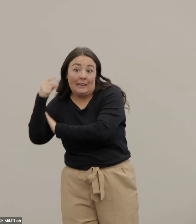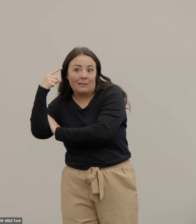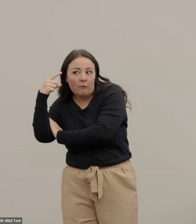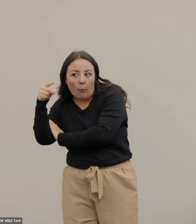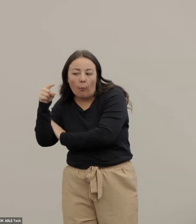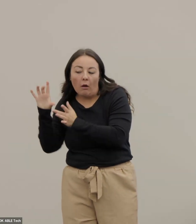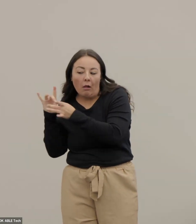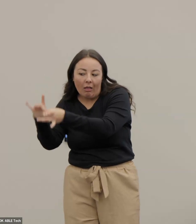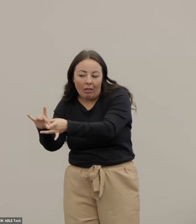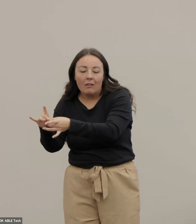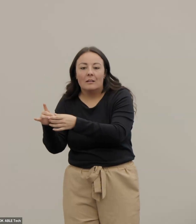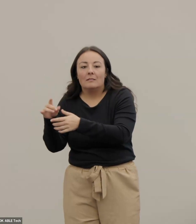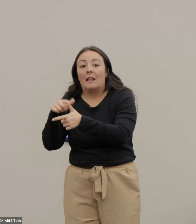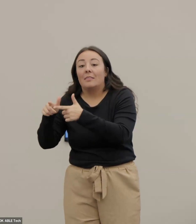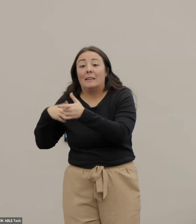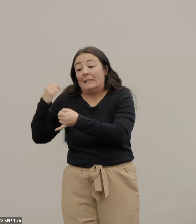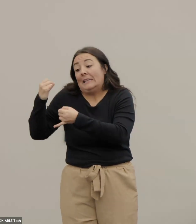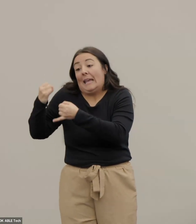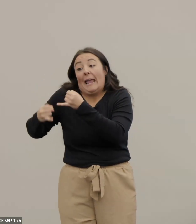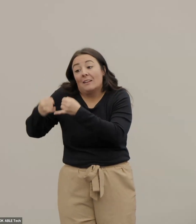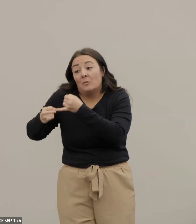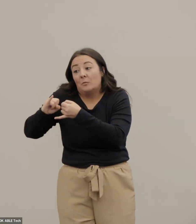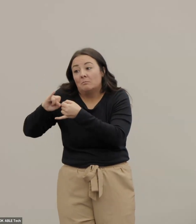for. And then at the end, we always put the word final.